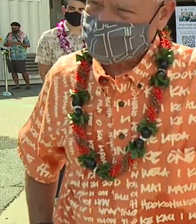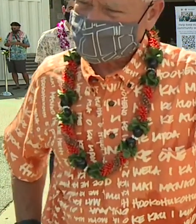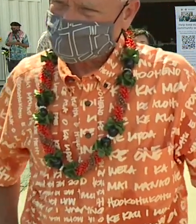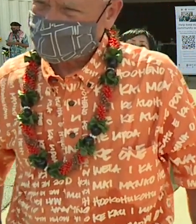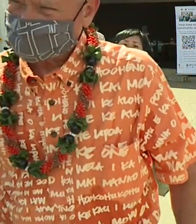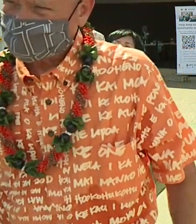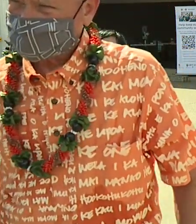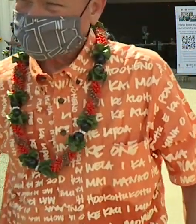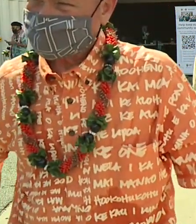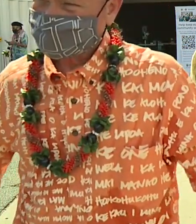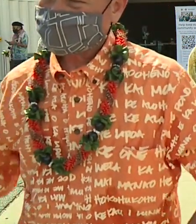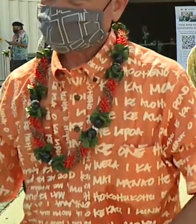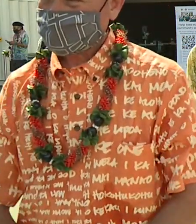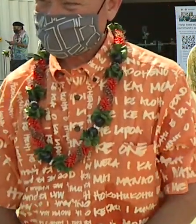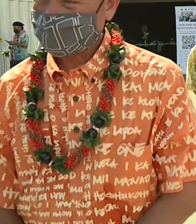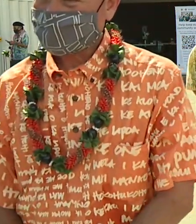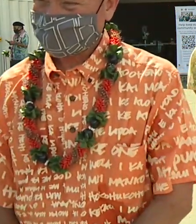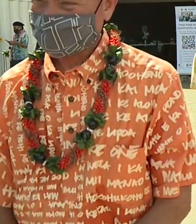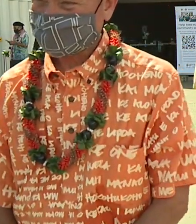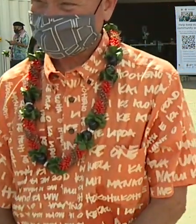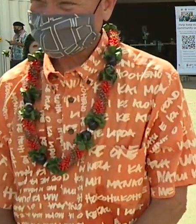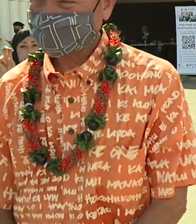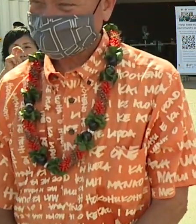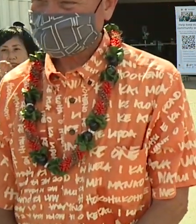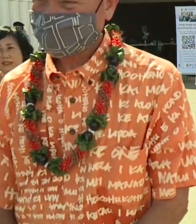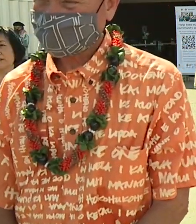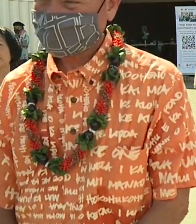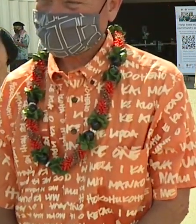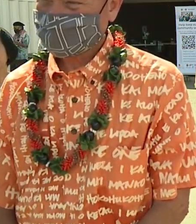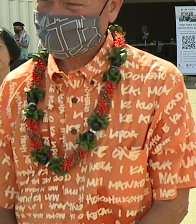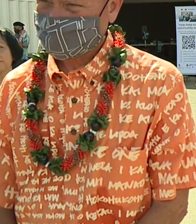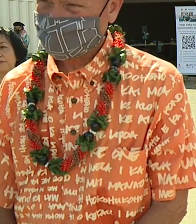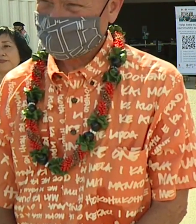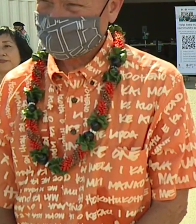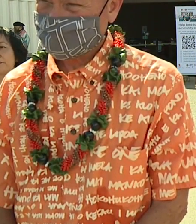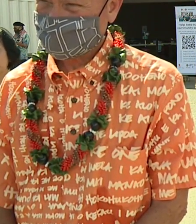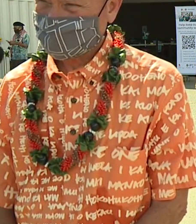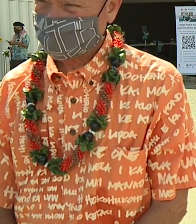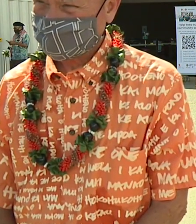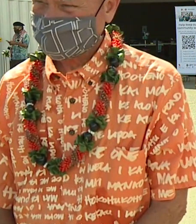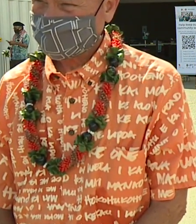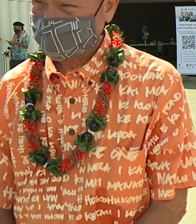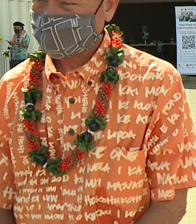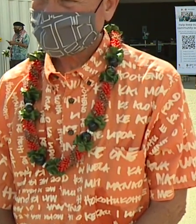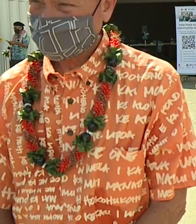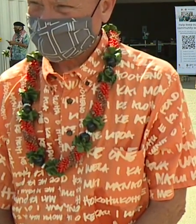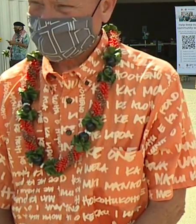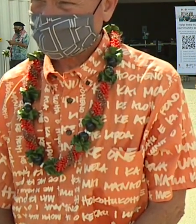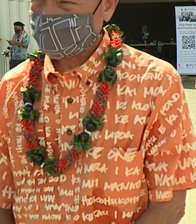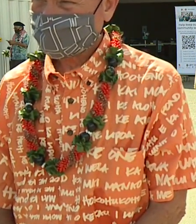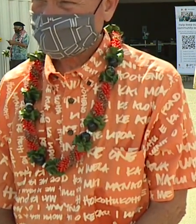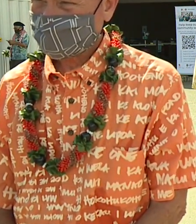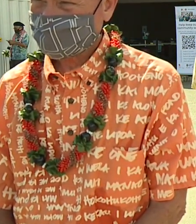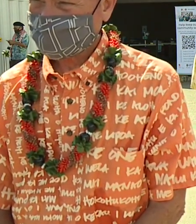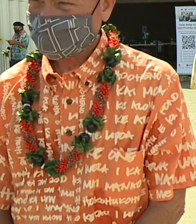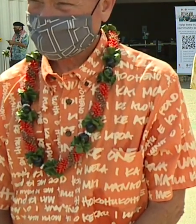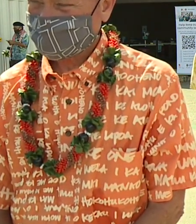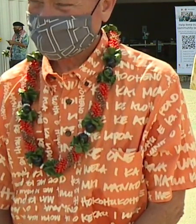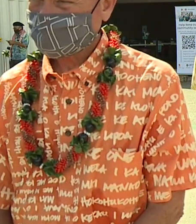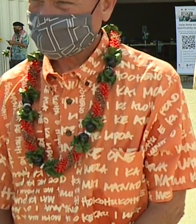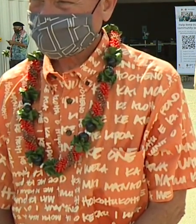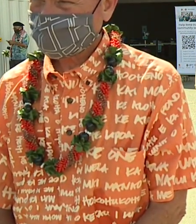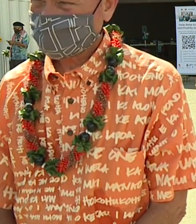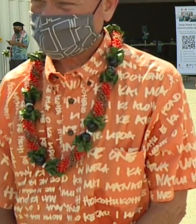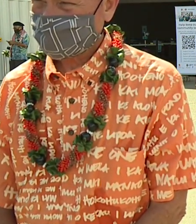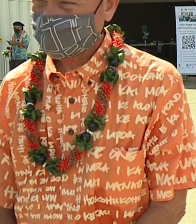big effort for Japanese tourists. I really appreciate it. Because of you, they will be able to come over to here from